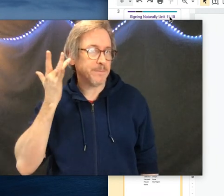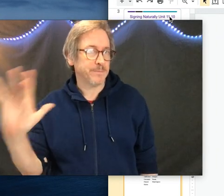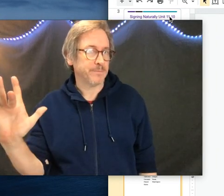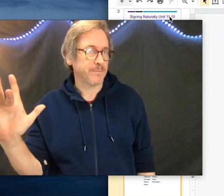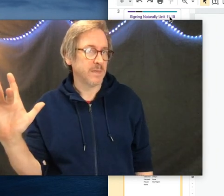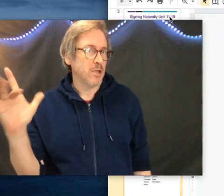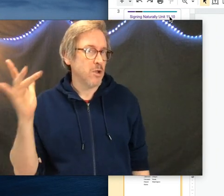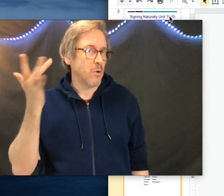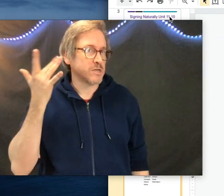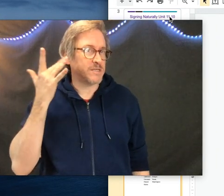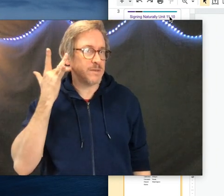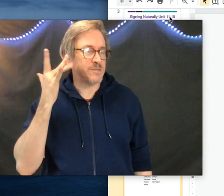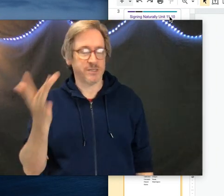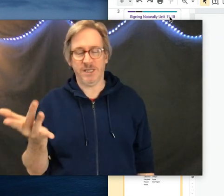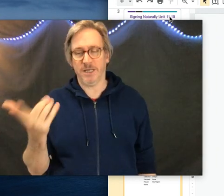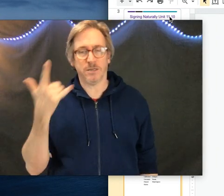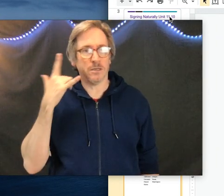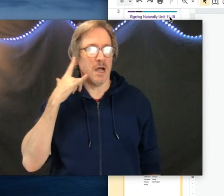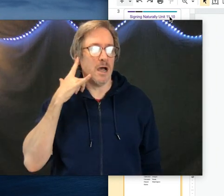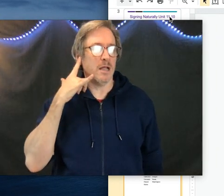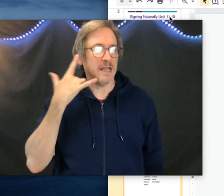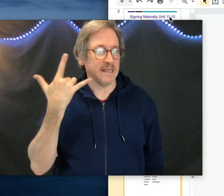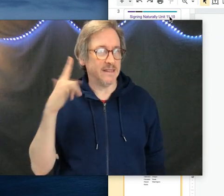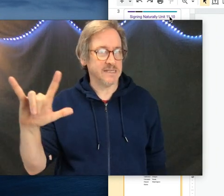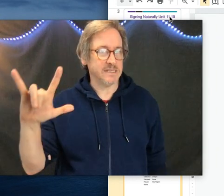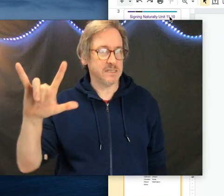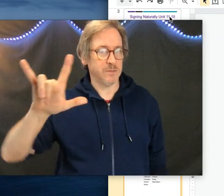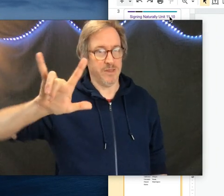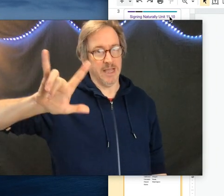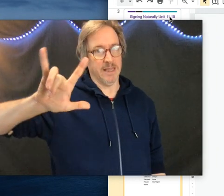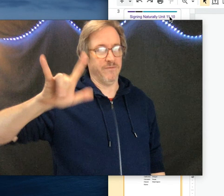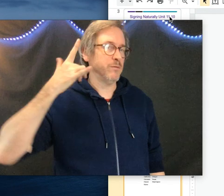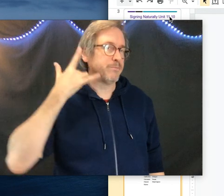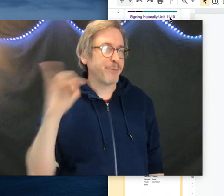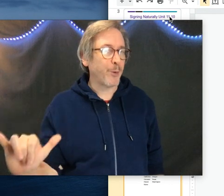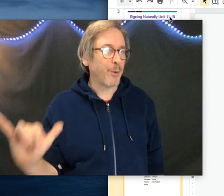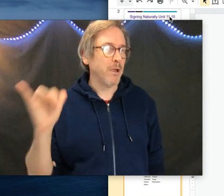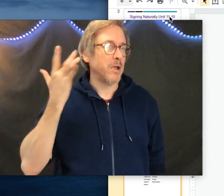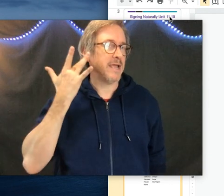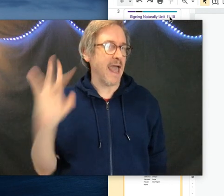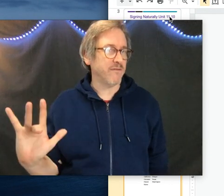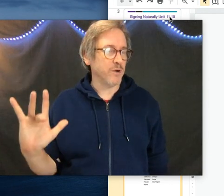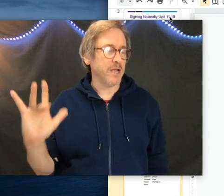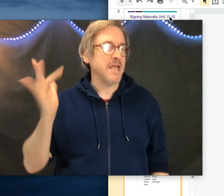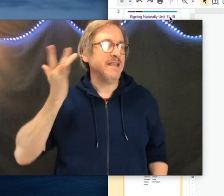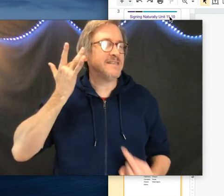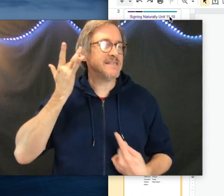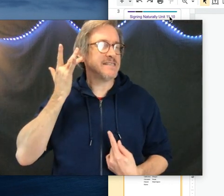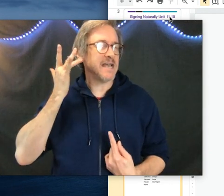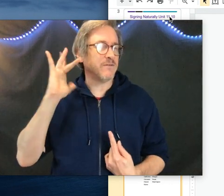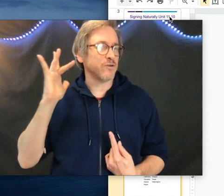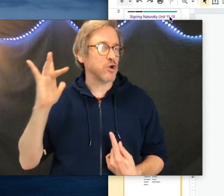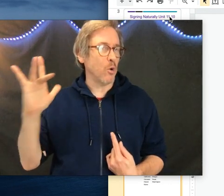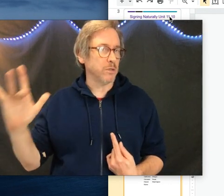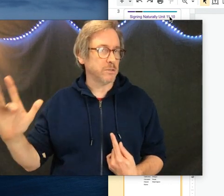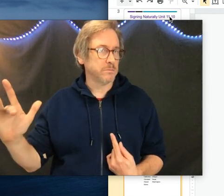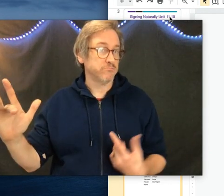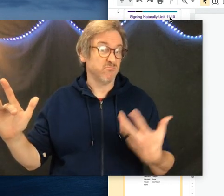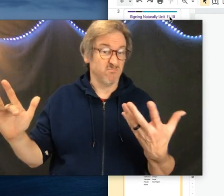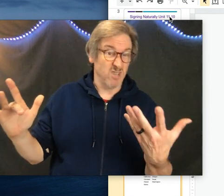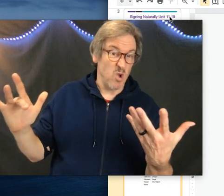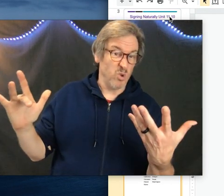California, or sometimes you'll see it like this with the I love you. California. This is the sign for